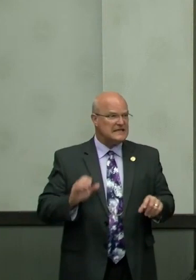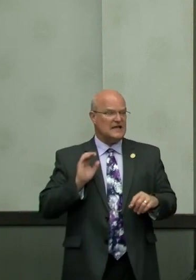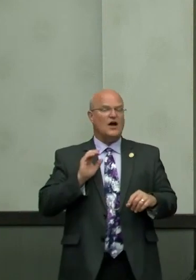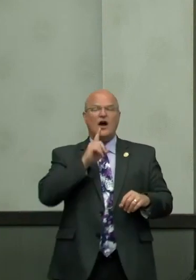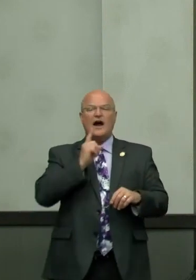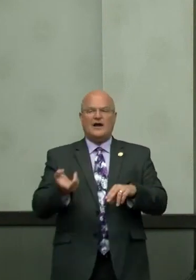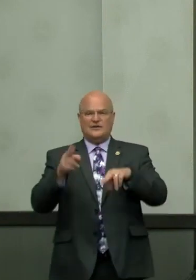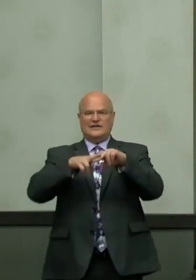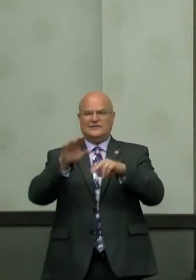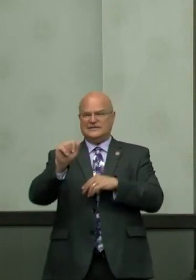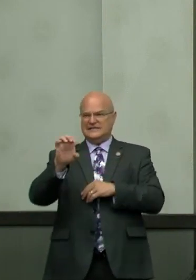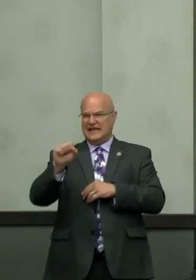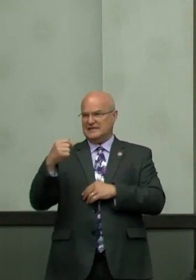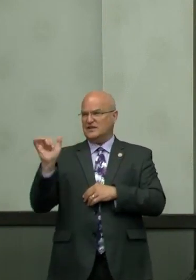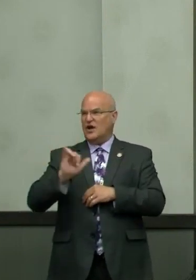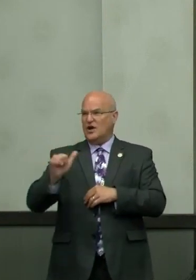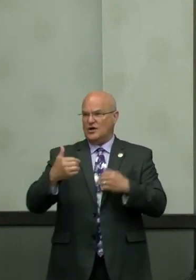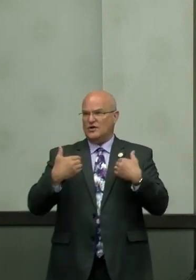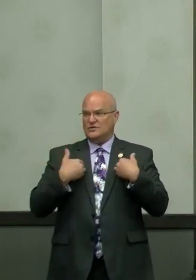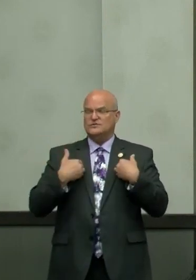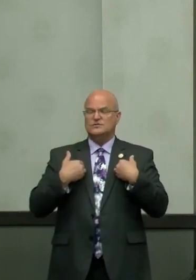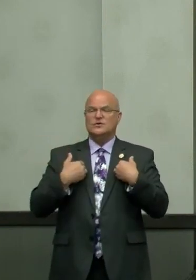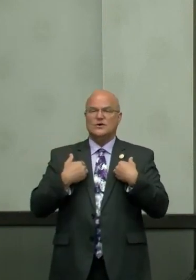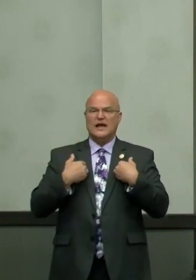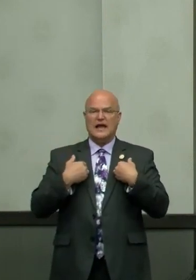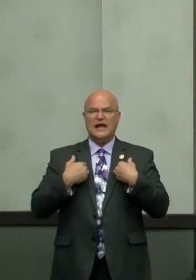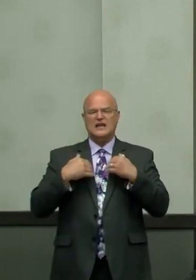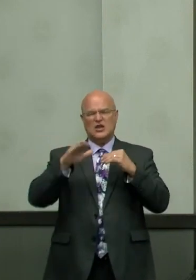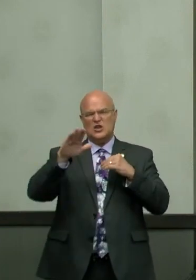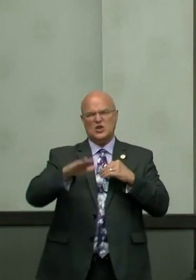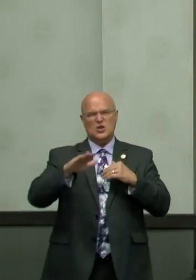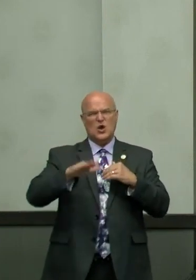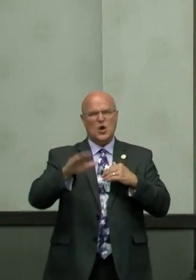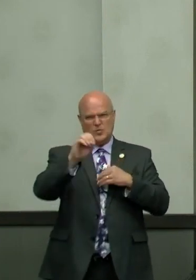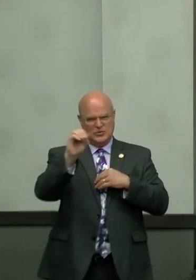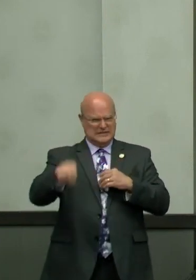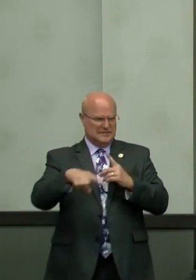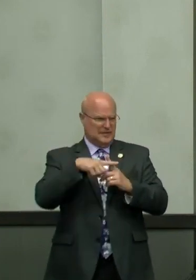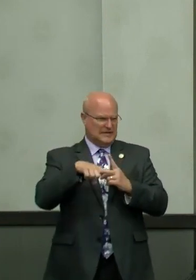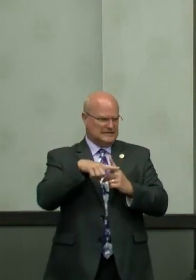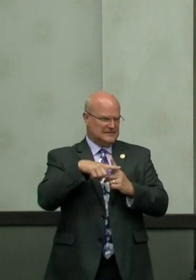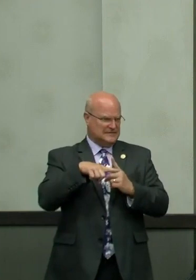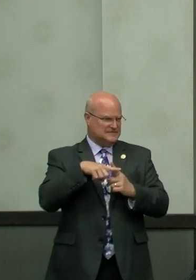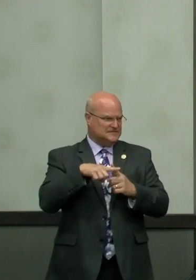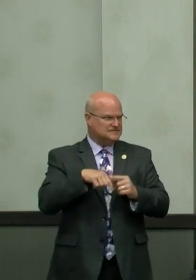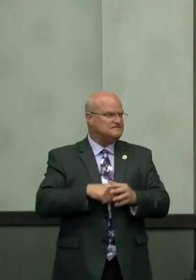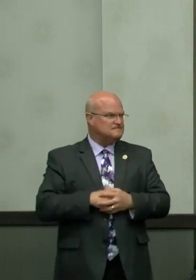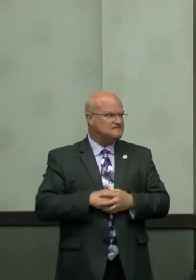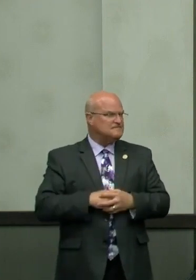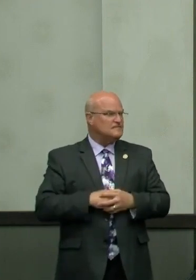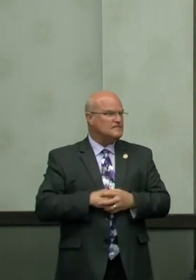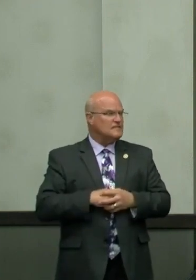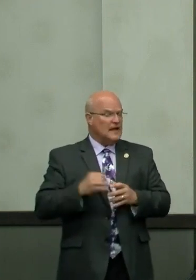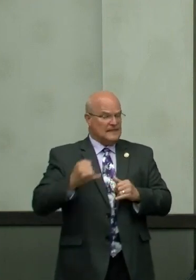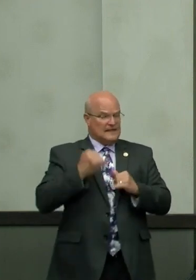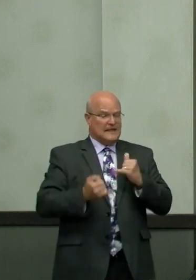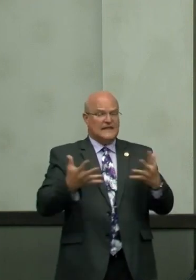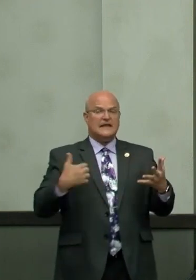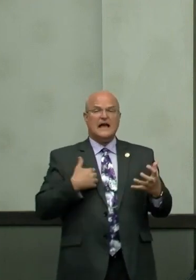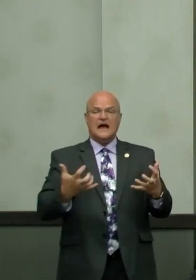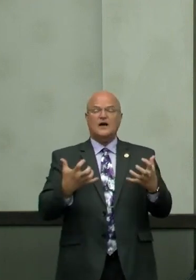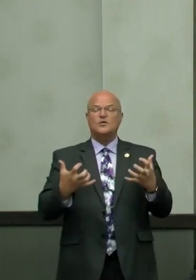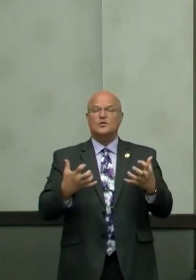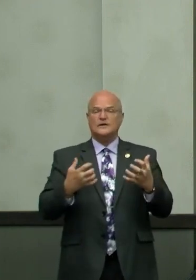our increased cases, we also have fairly low percent positive. The last thing that I